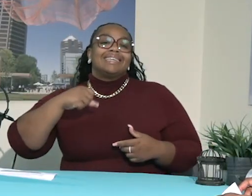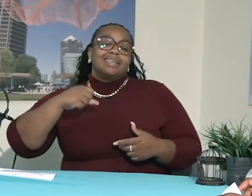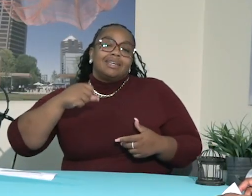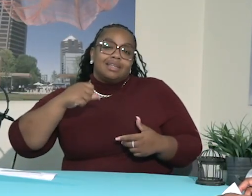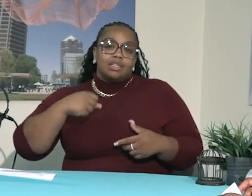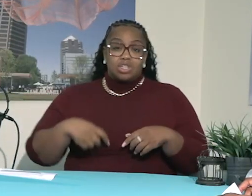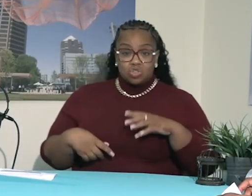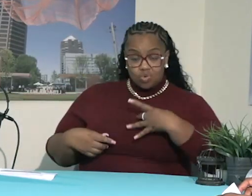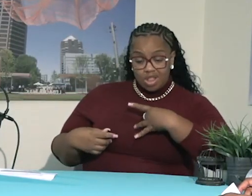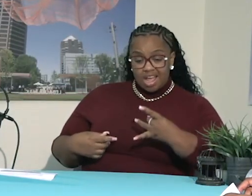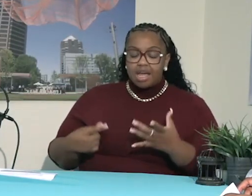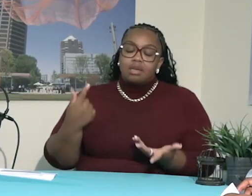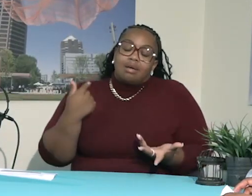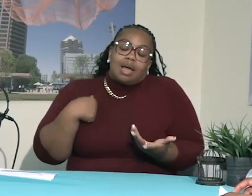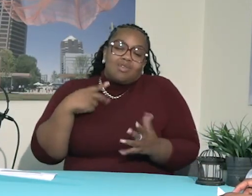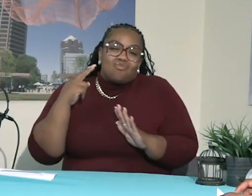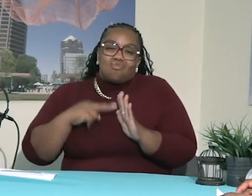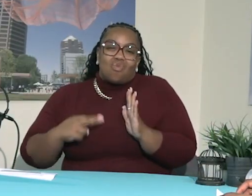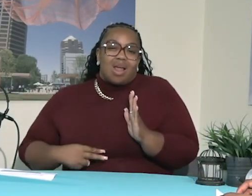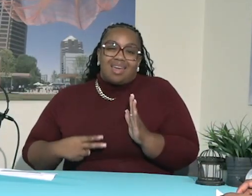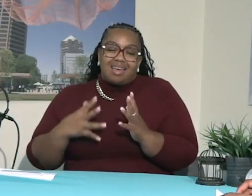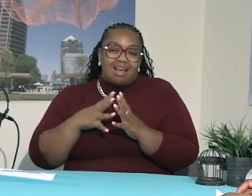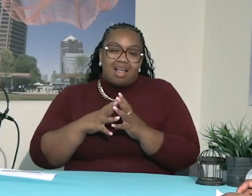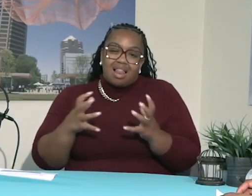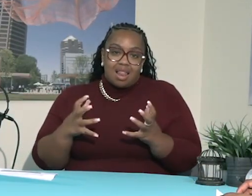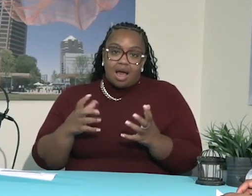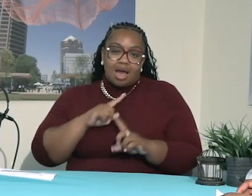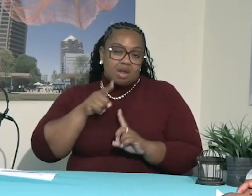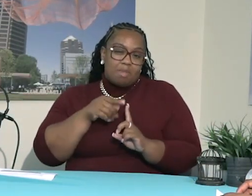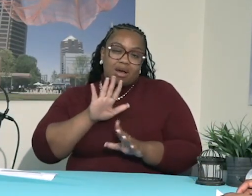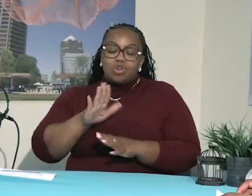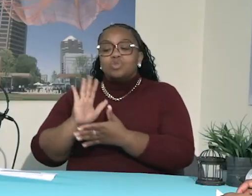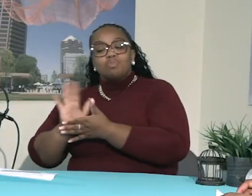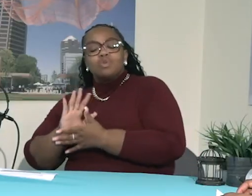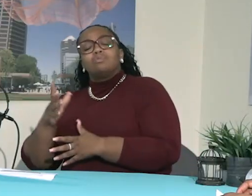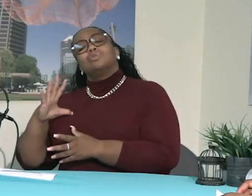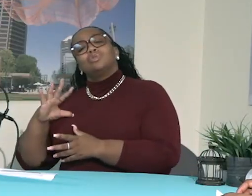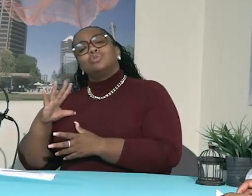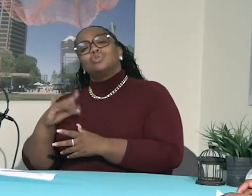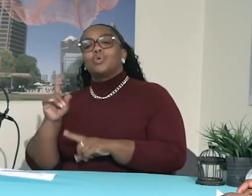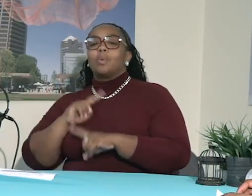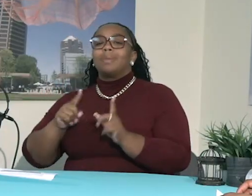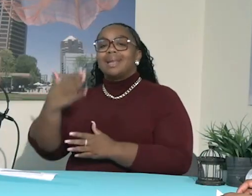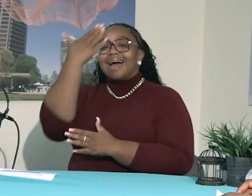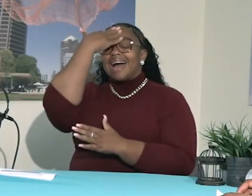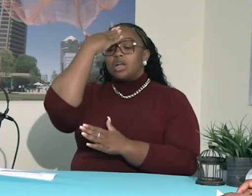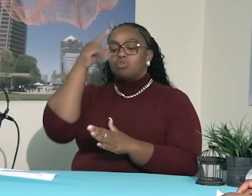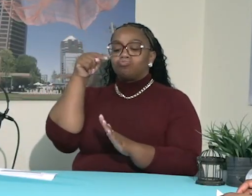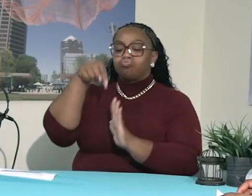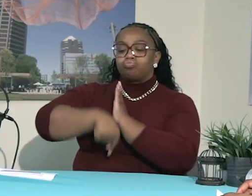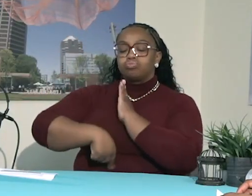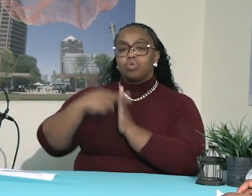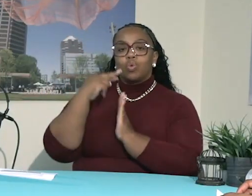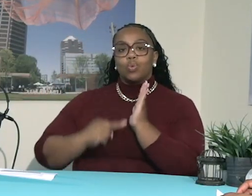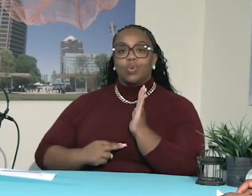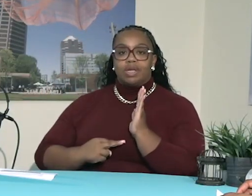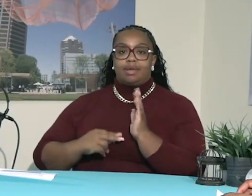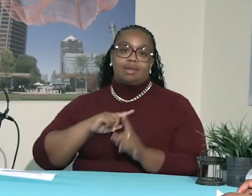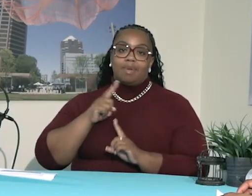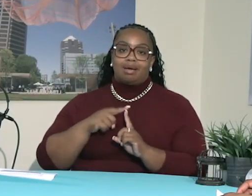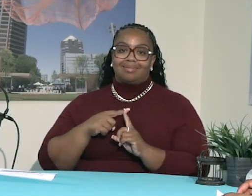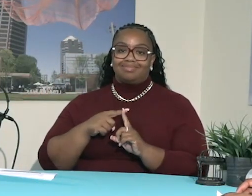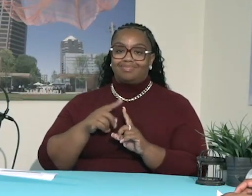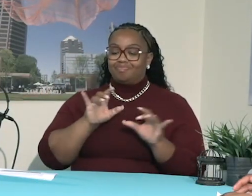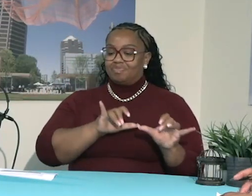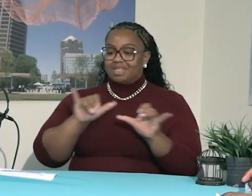that I always hold on to what I read. Right. Yeah. So the movie was fine, for people who prefer that visual, but reading about her the movie doesn't